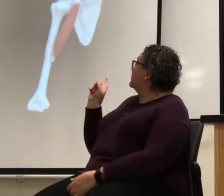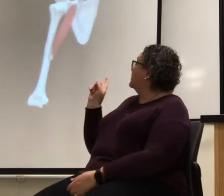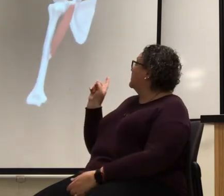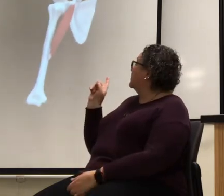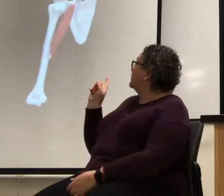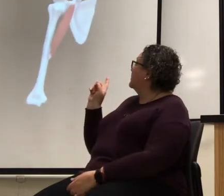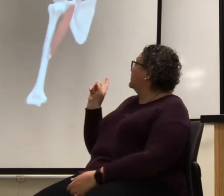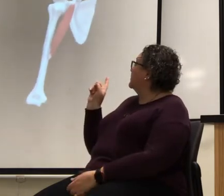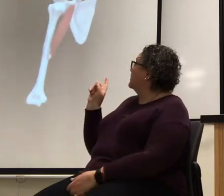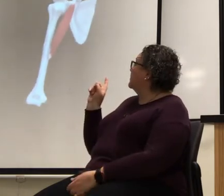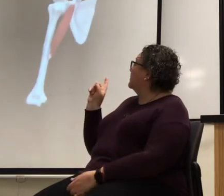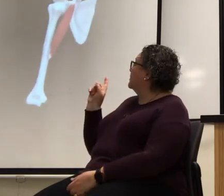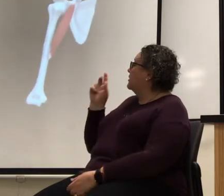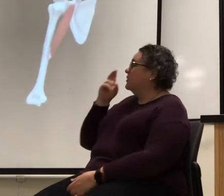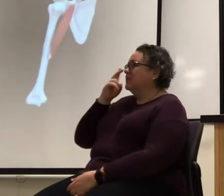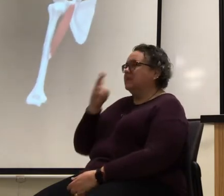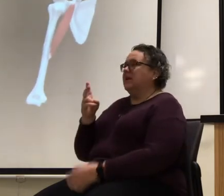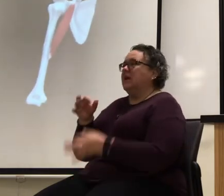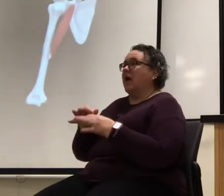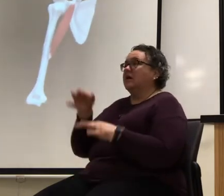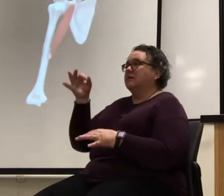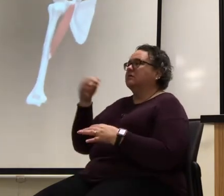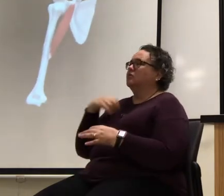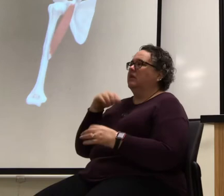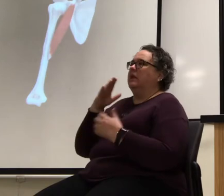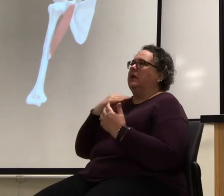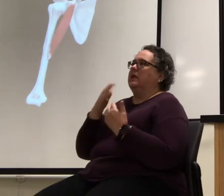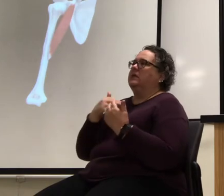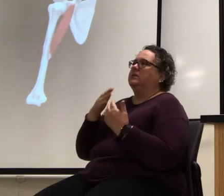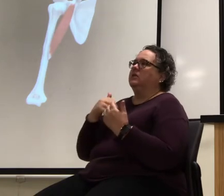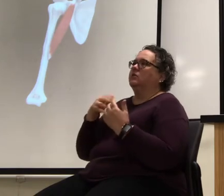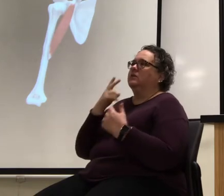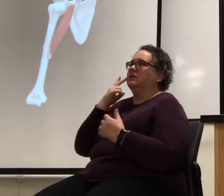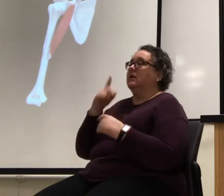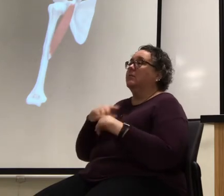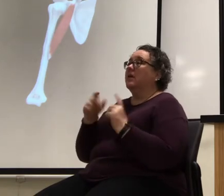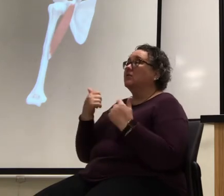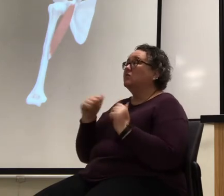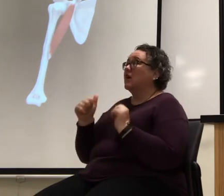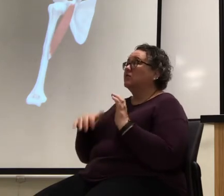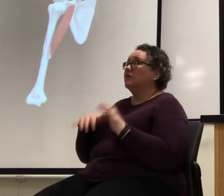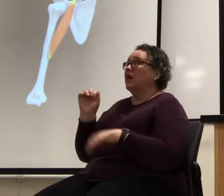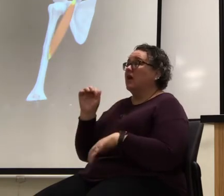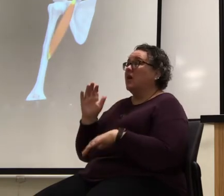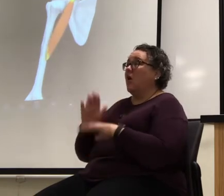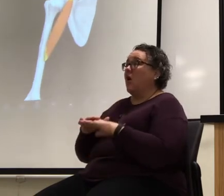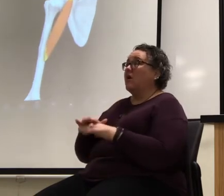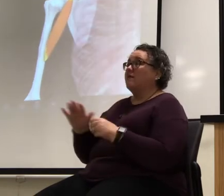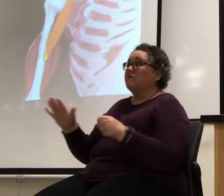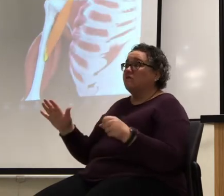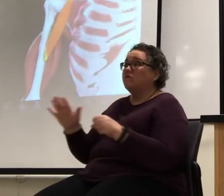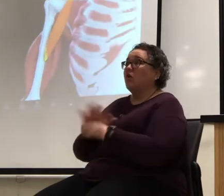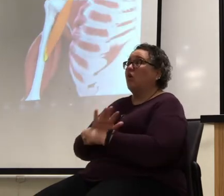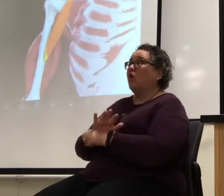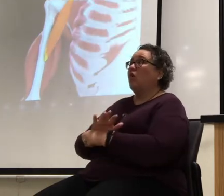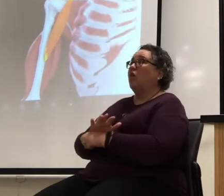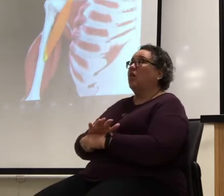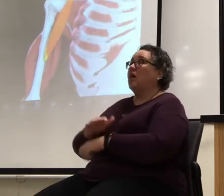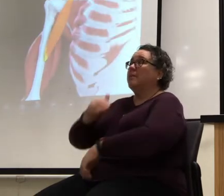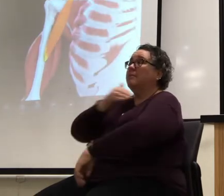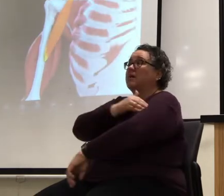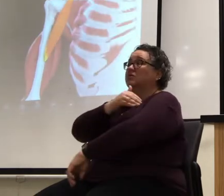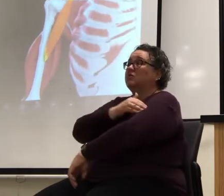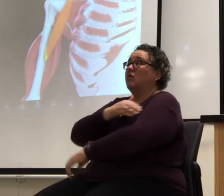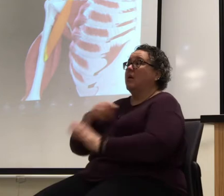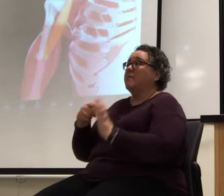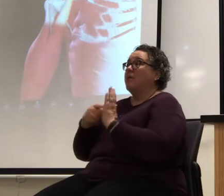So when you look at it isolated, it's really easy to see. But try to find it on a full muscle model.